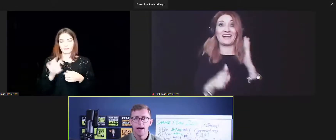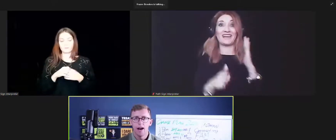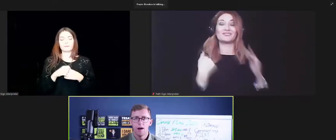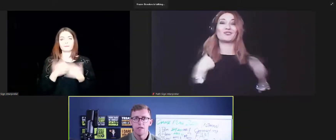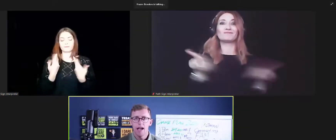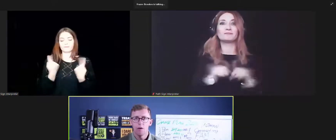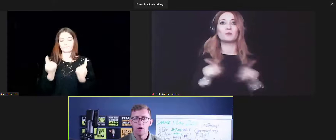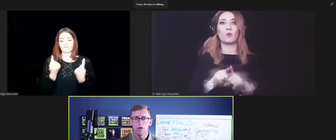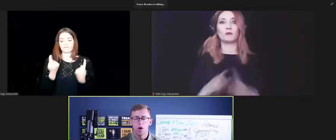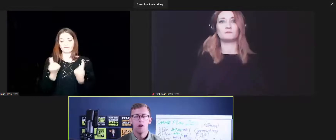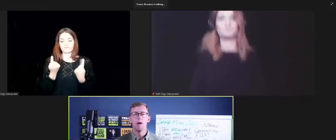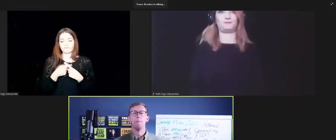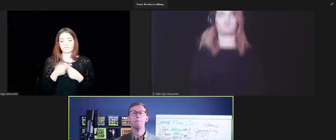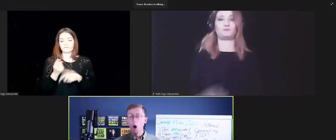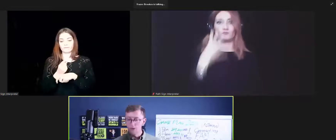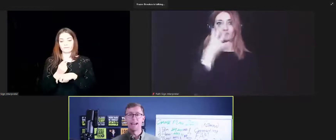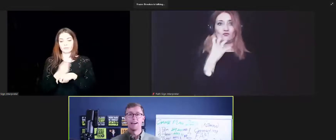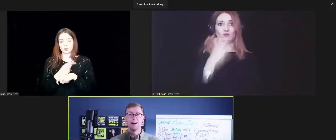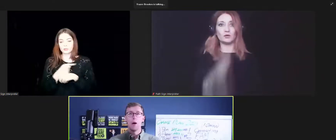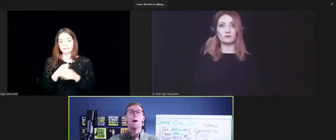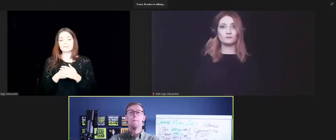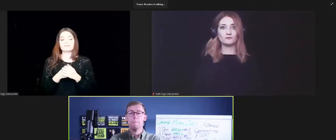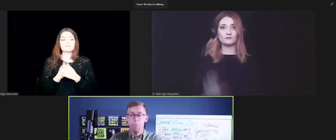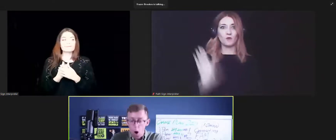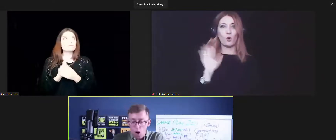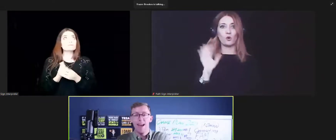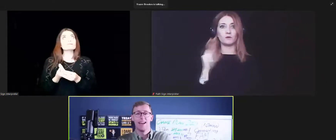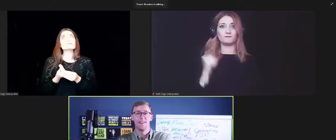Okay, today I want to talk... Boring.